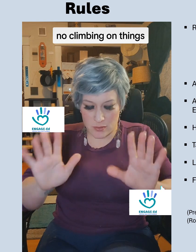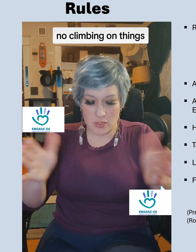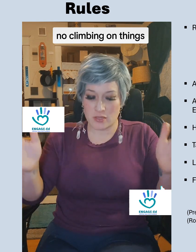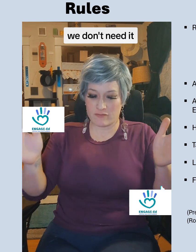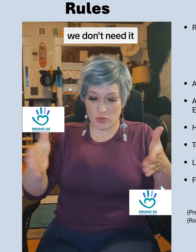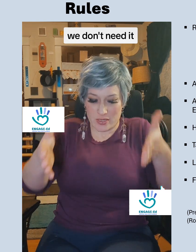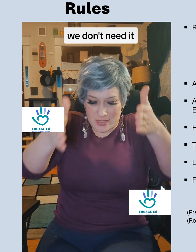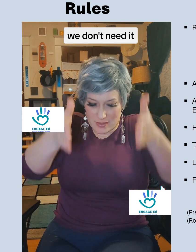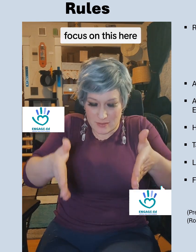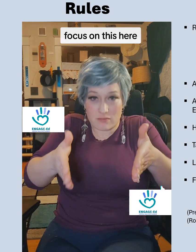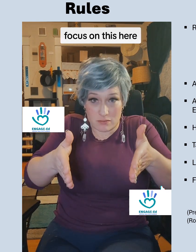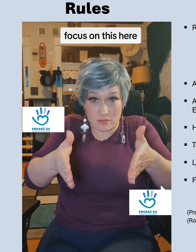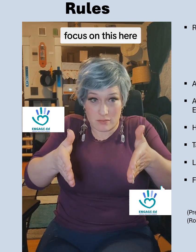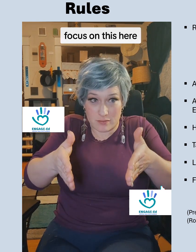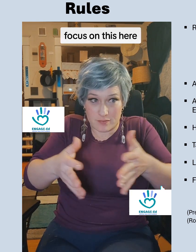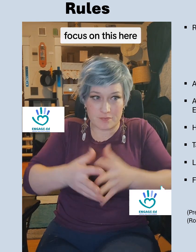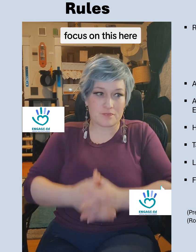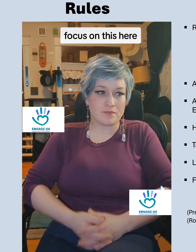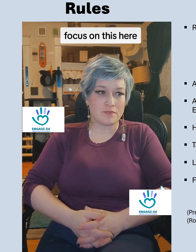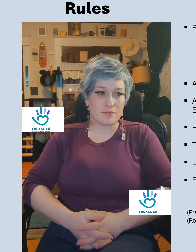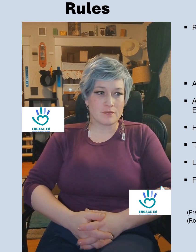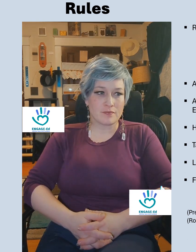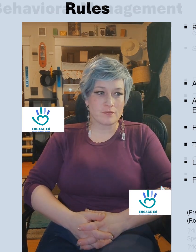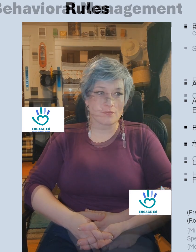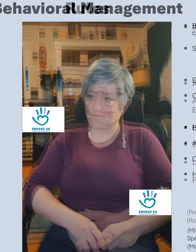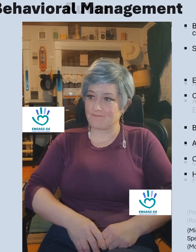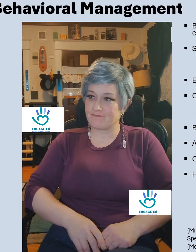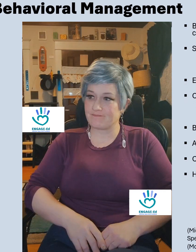on things. We don't need it. Focus on this here.